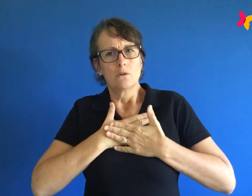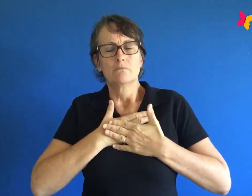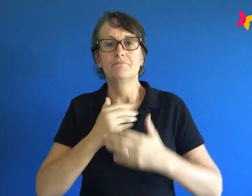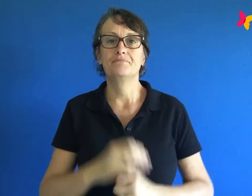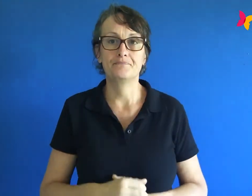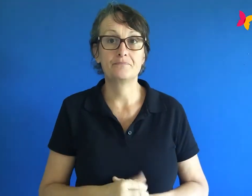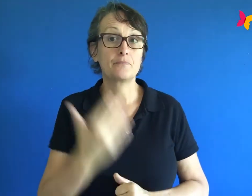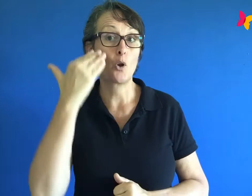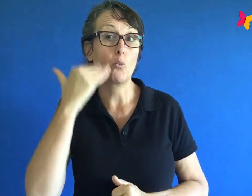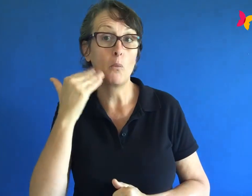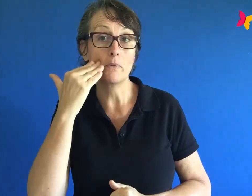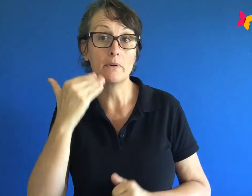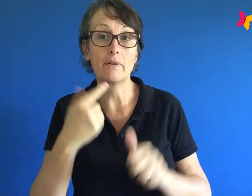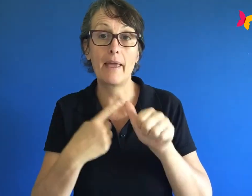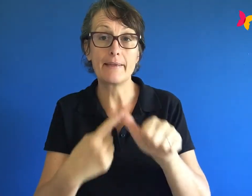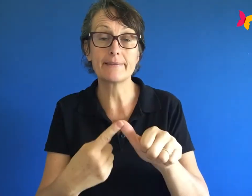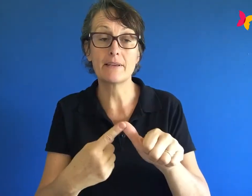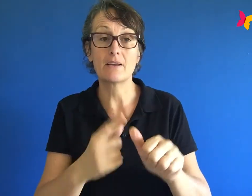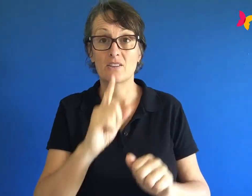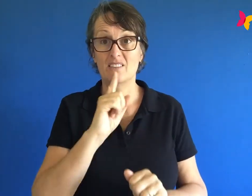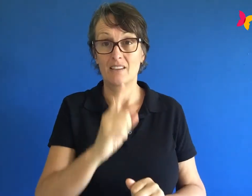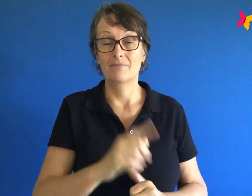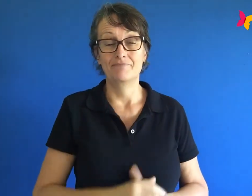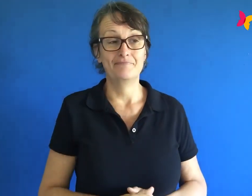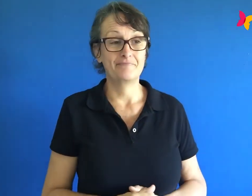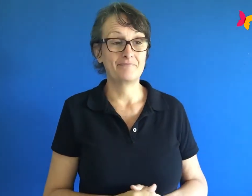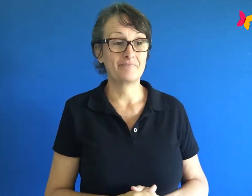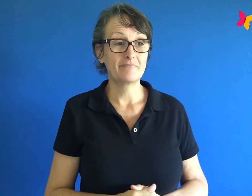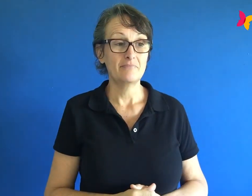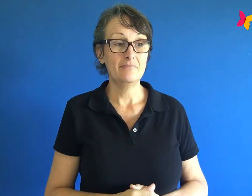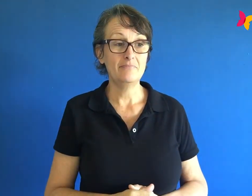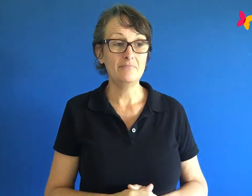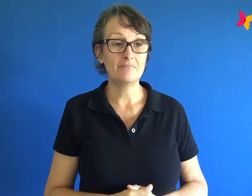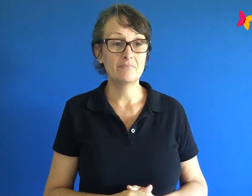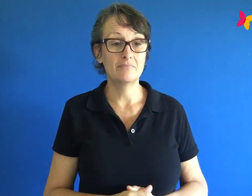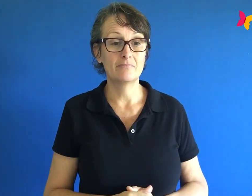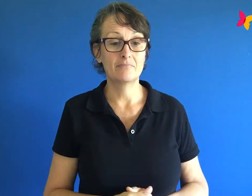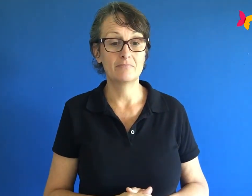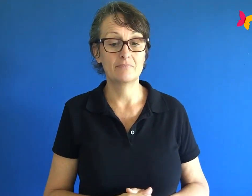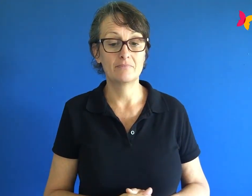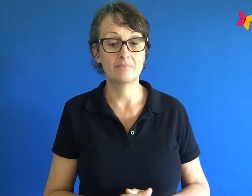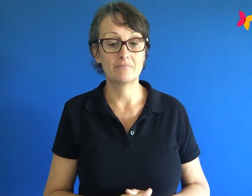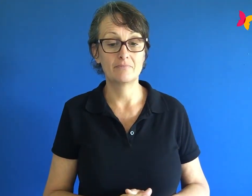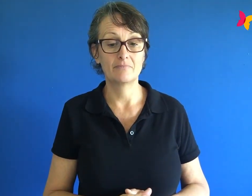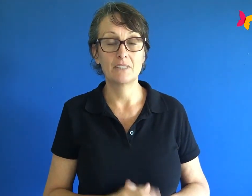think the part around implicating your parenting skills